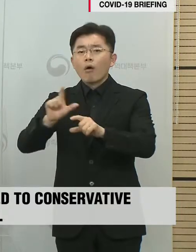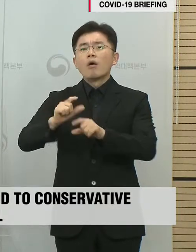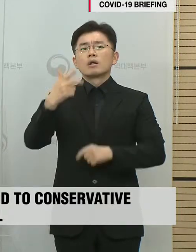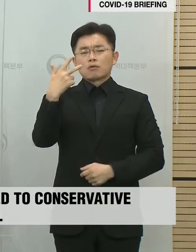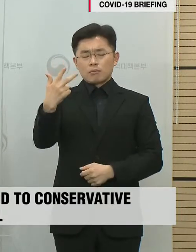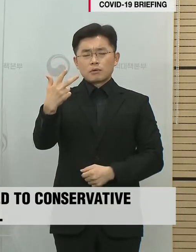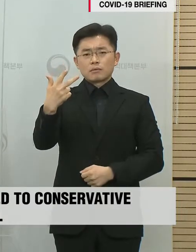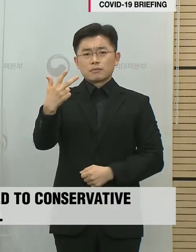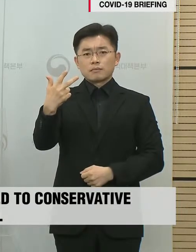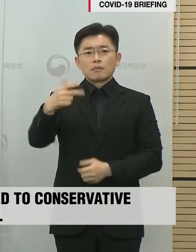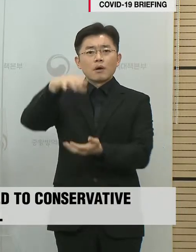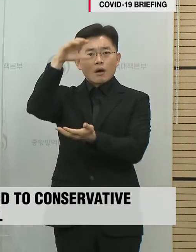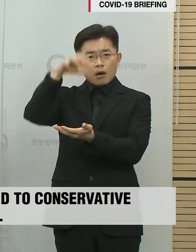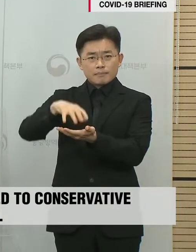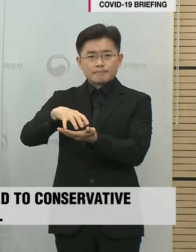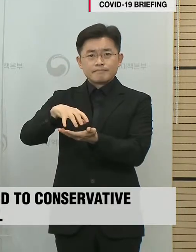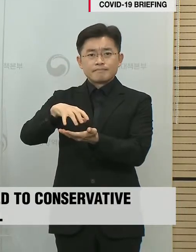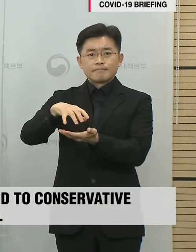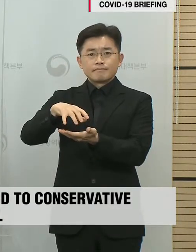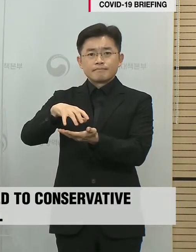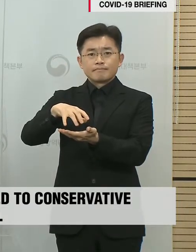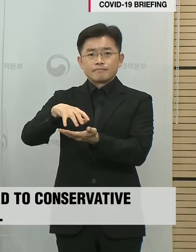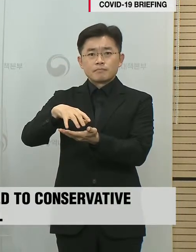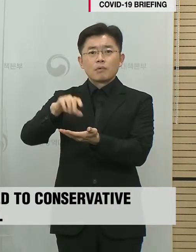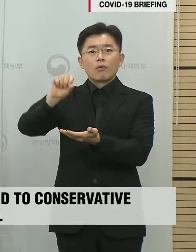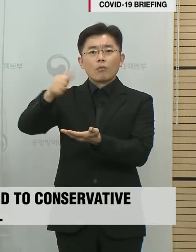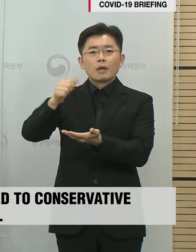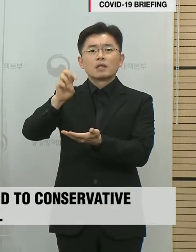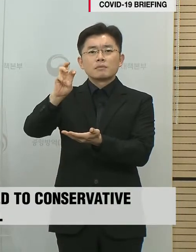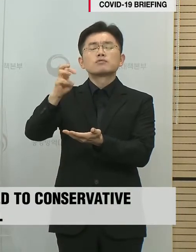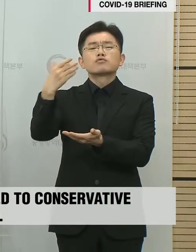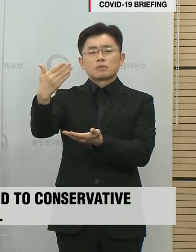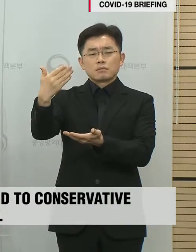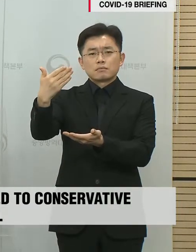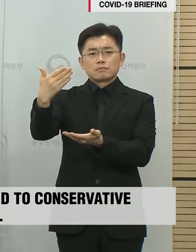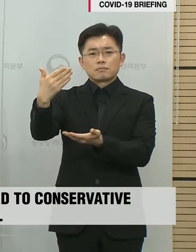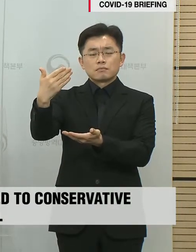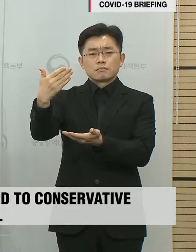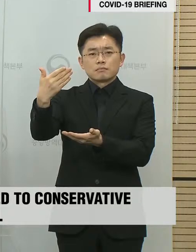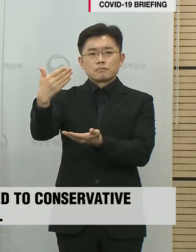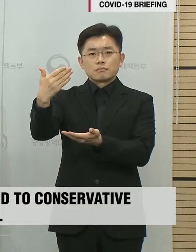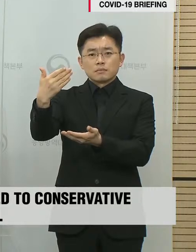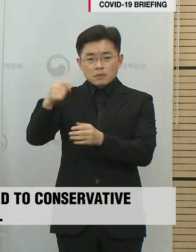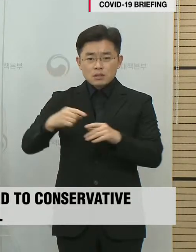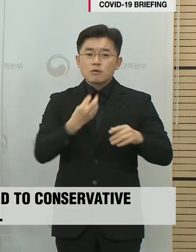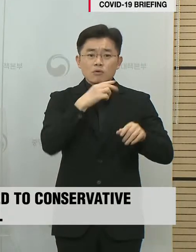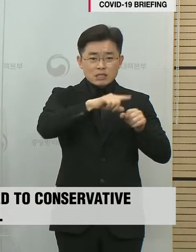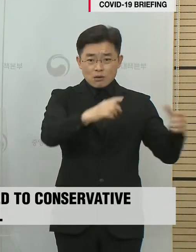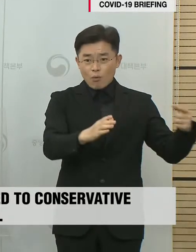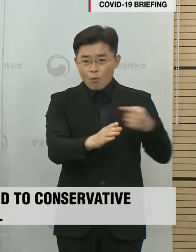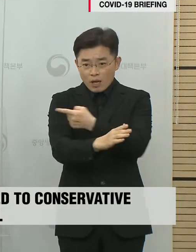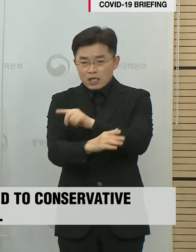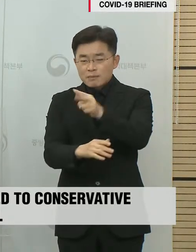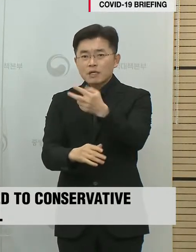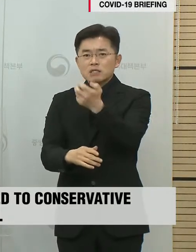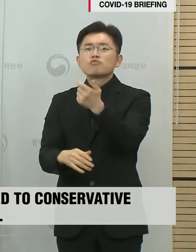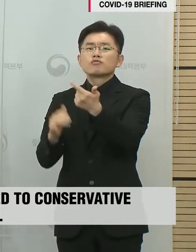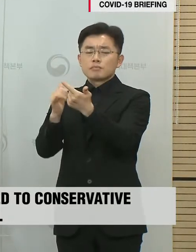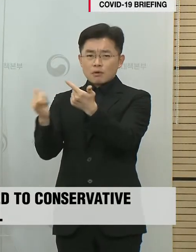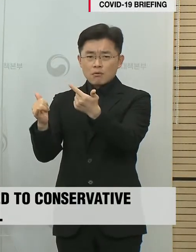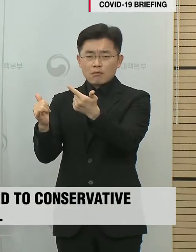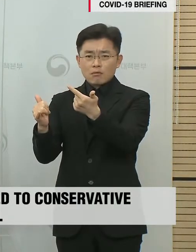rallies, we have 7 additional cases being confirmed, and in total, we have 539 cases.